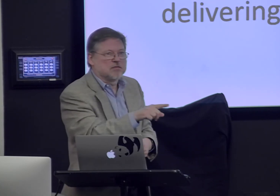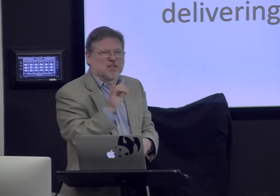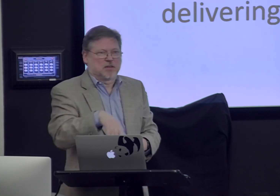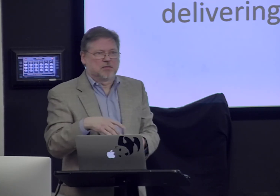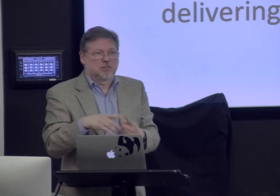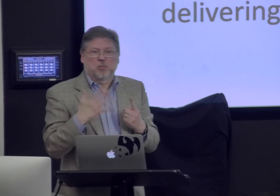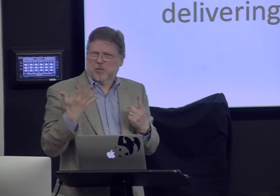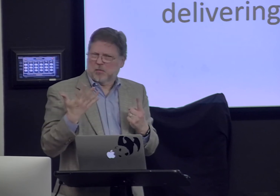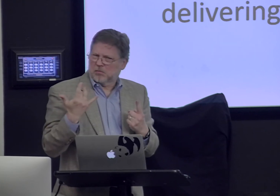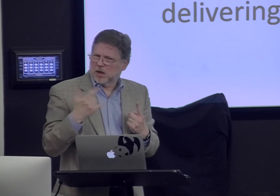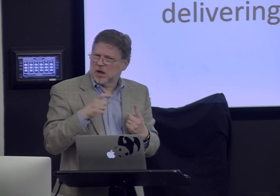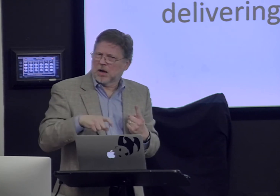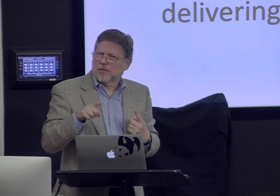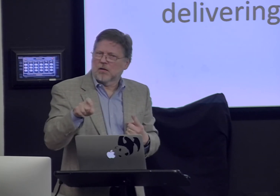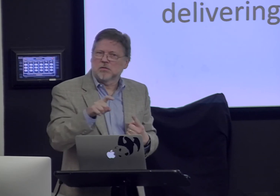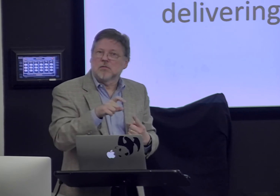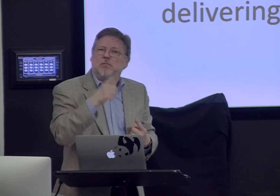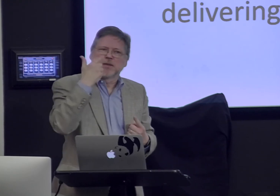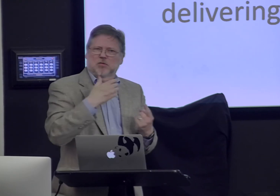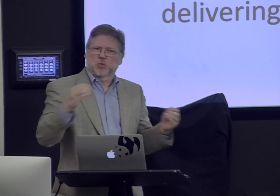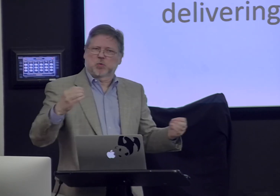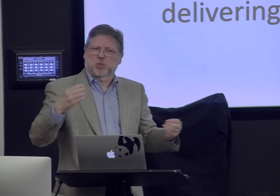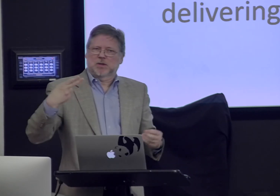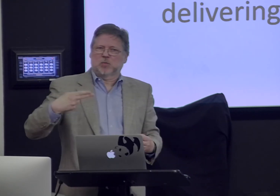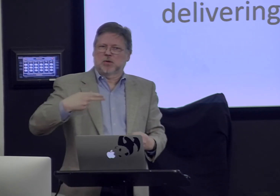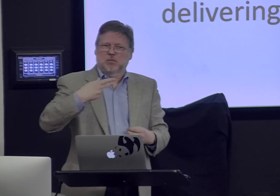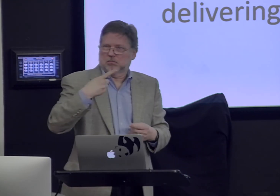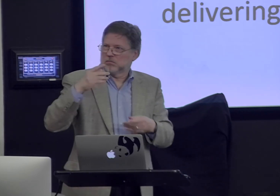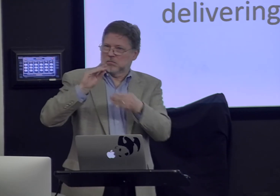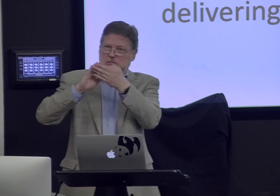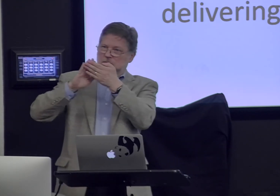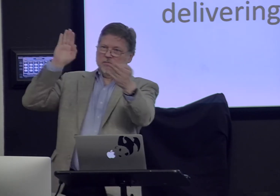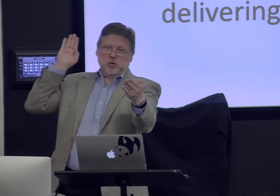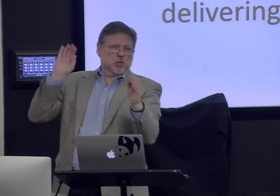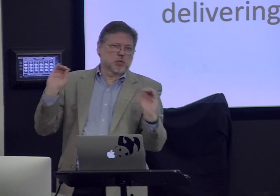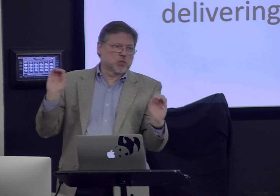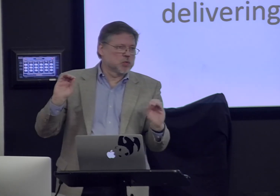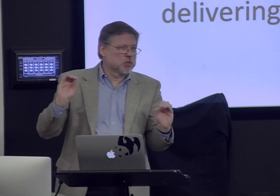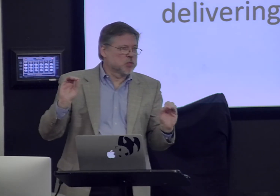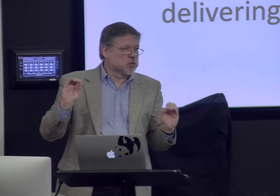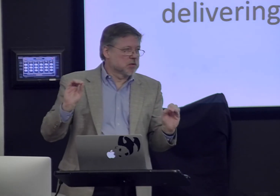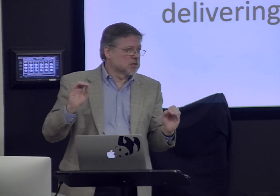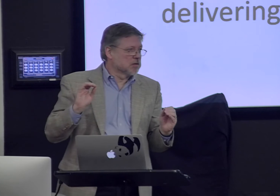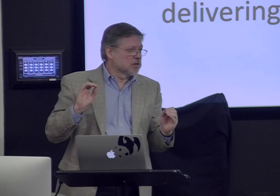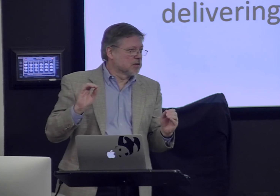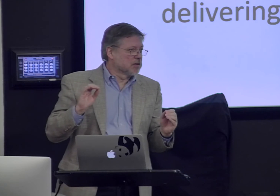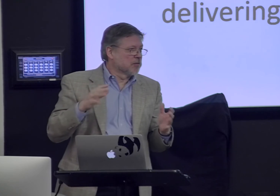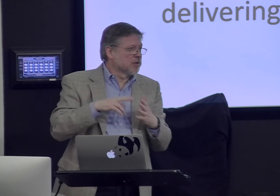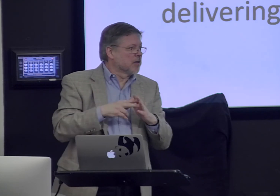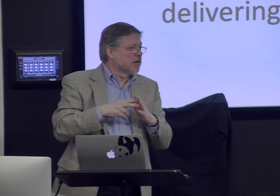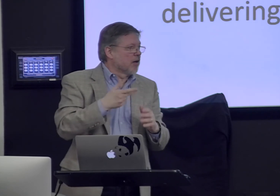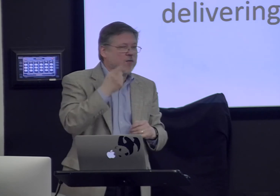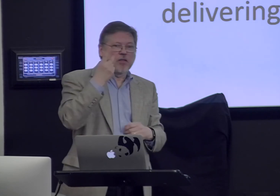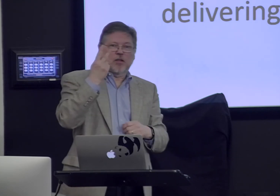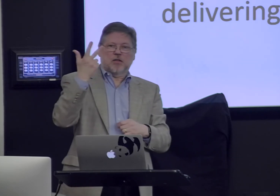And I'd also like to point out that we don't know which sign was the right sign